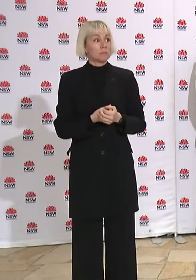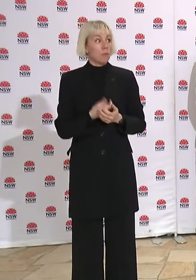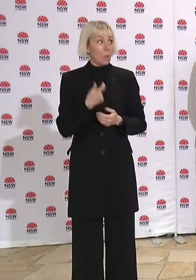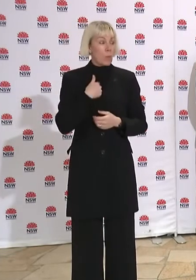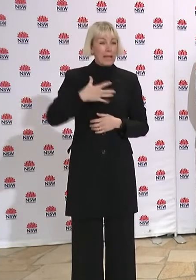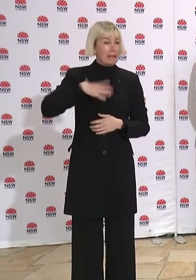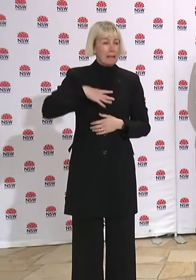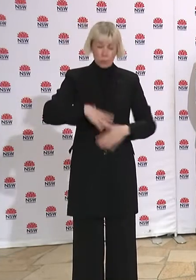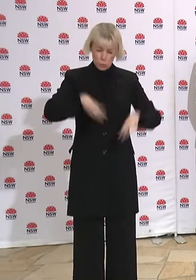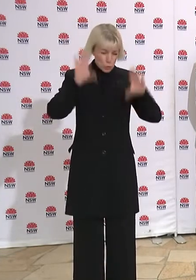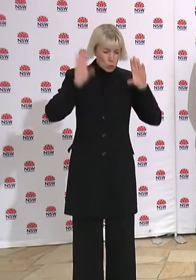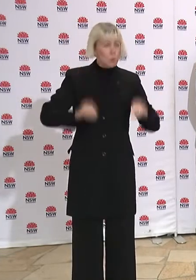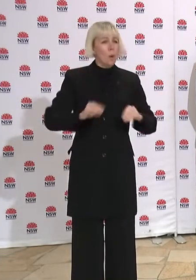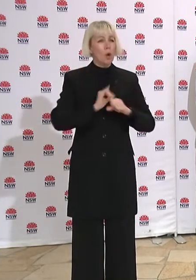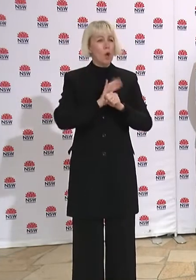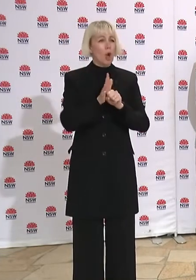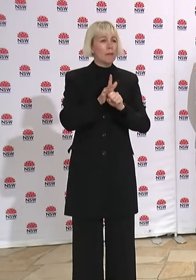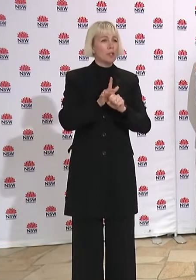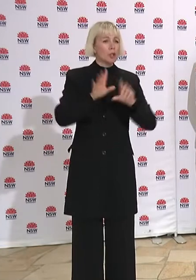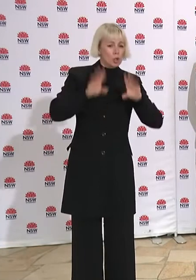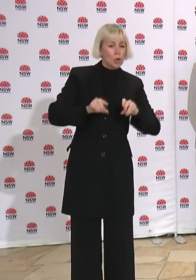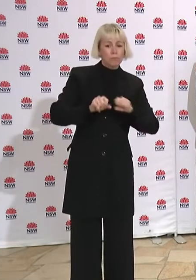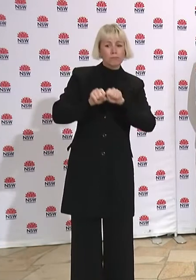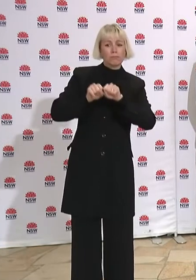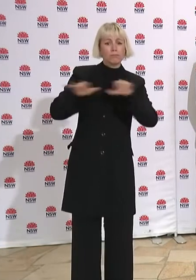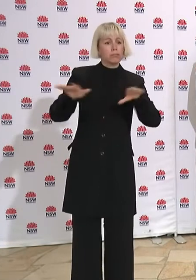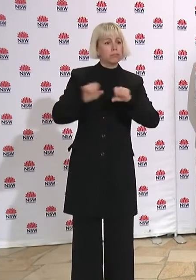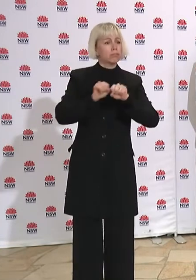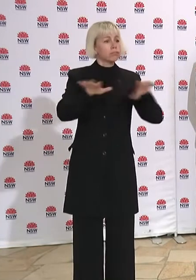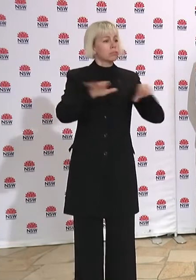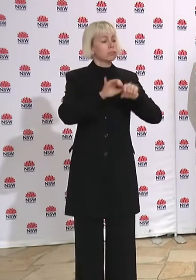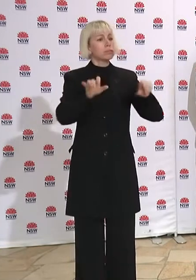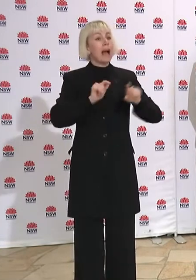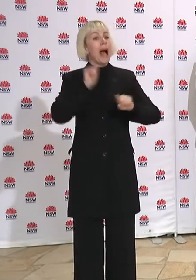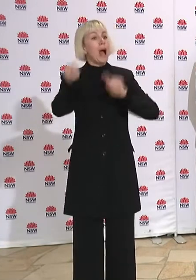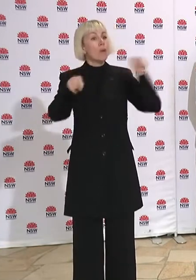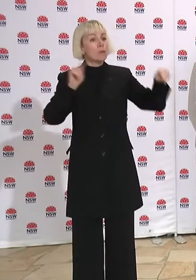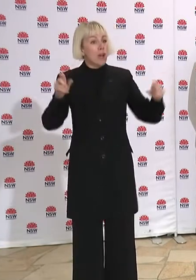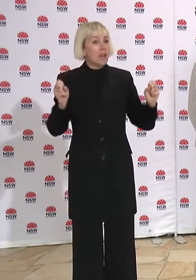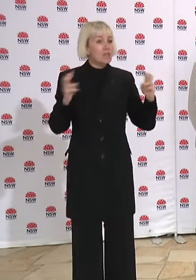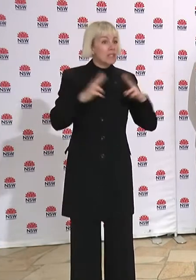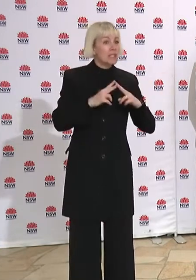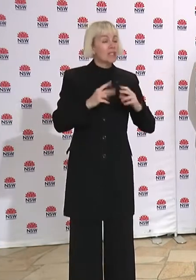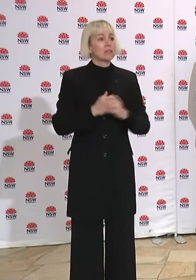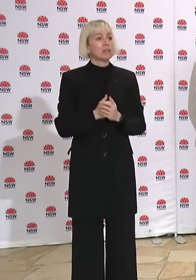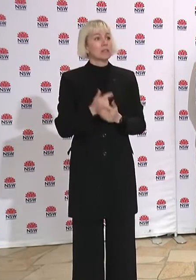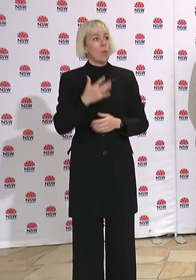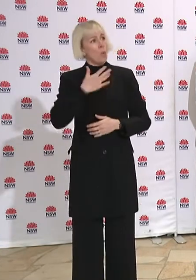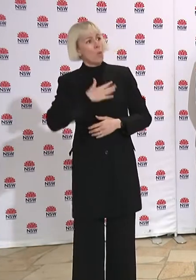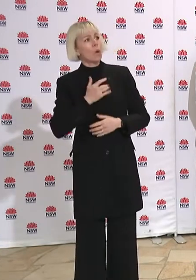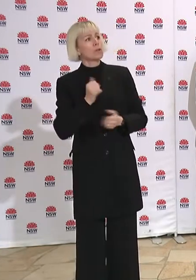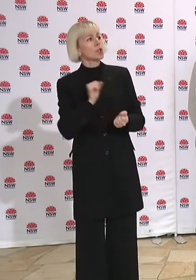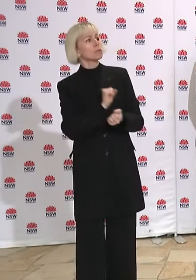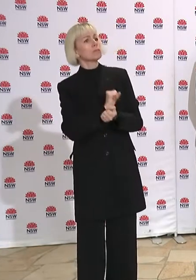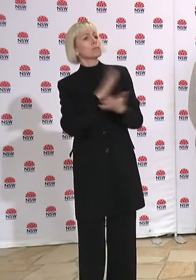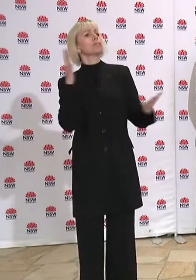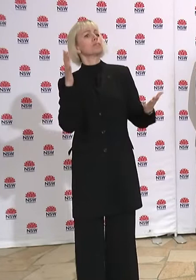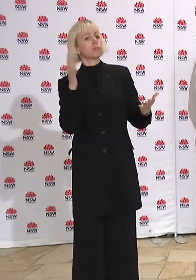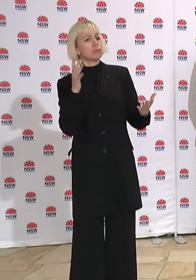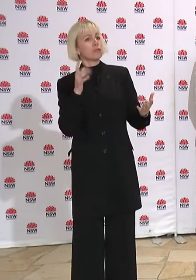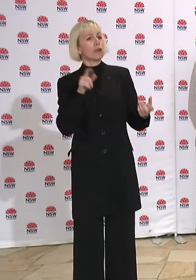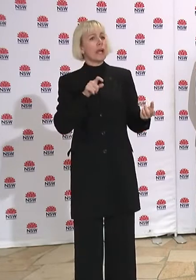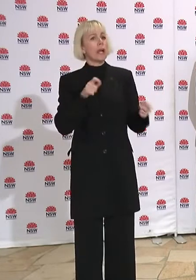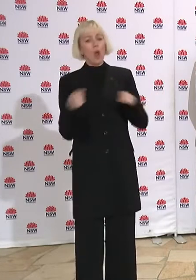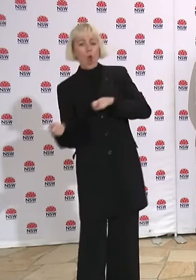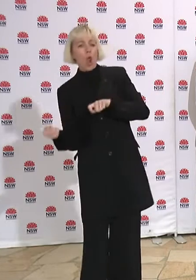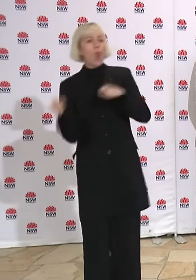it seeping out to other parts of Greater Sydney, stop it impacting our freedom and our economy, but also stop it